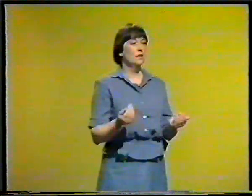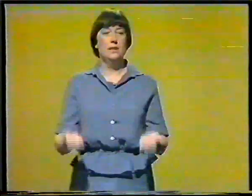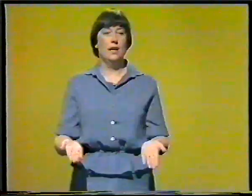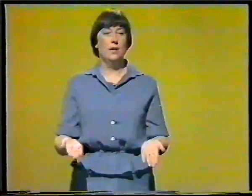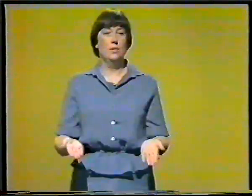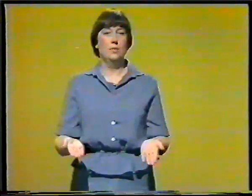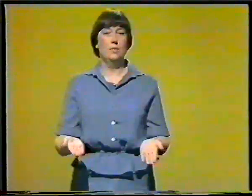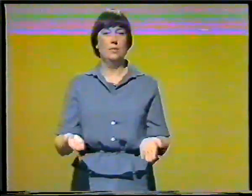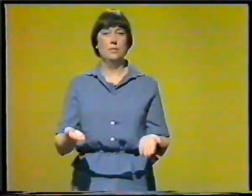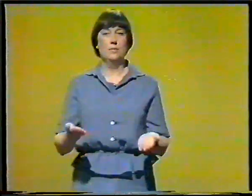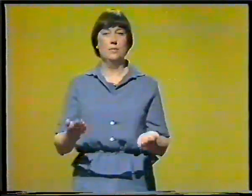Now.